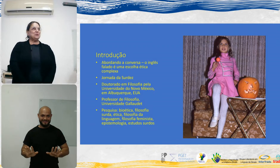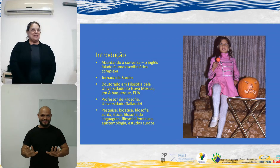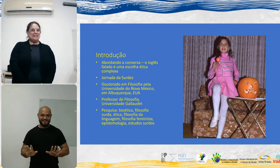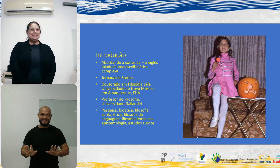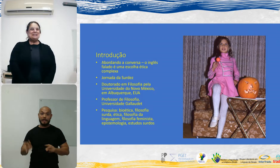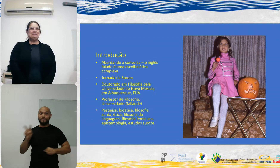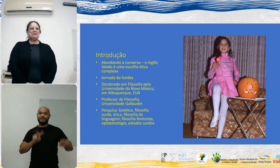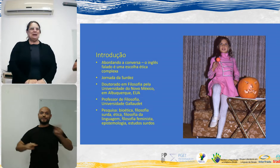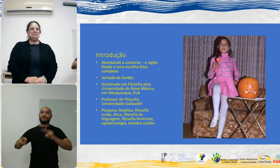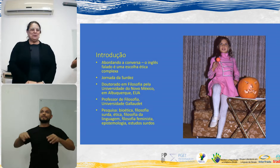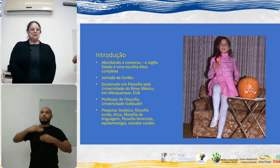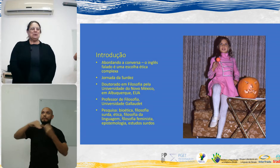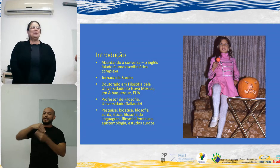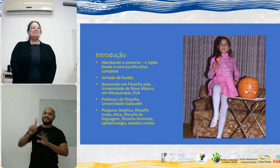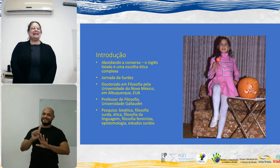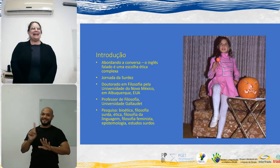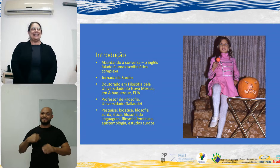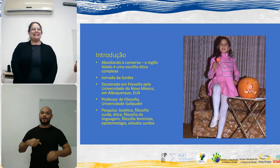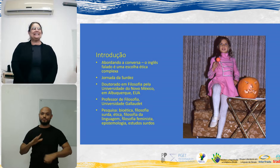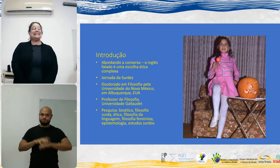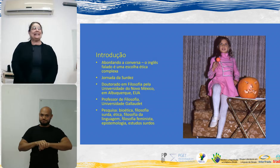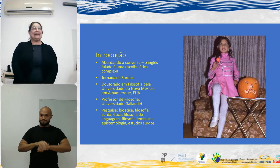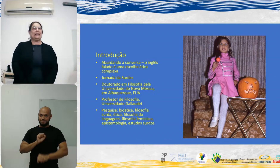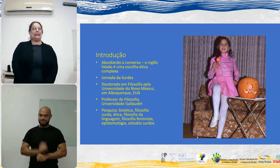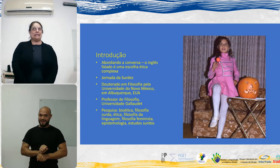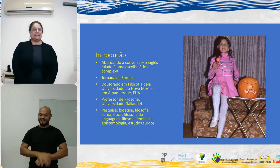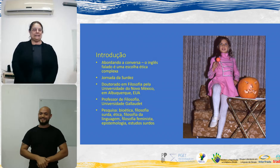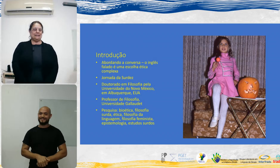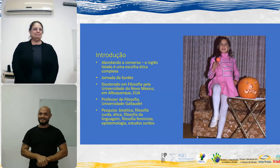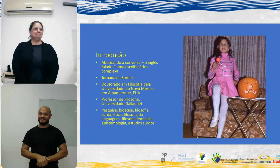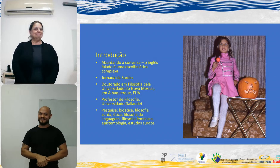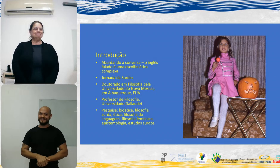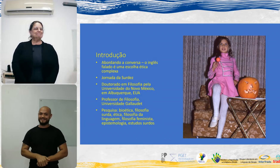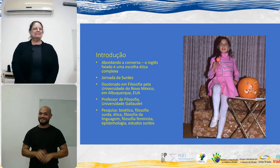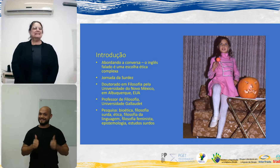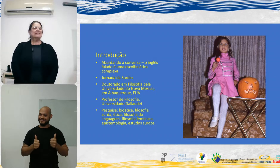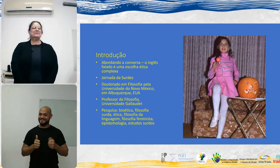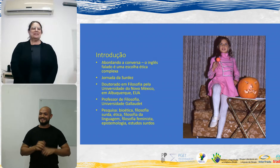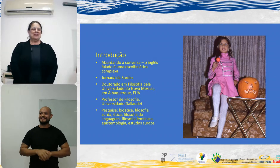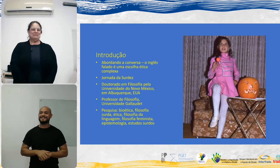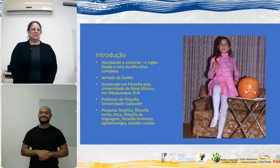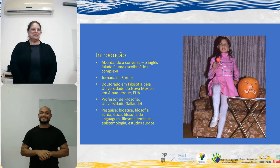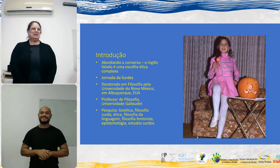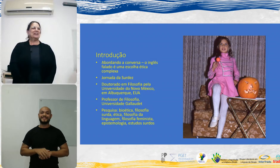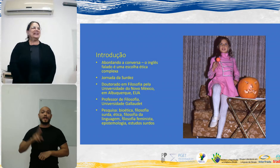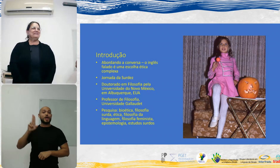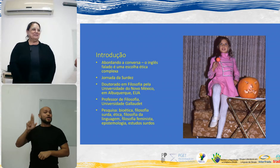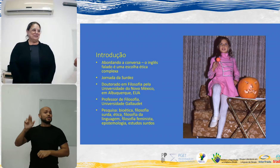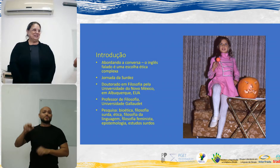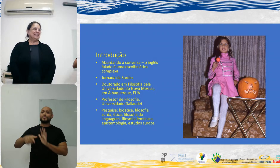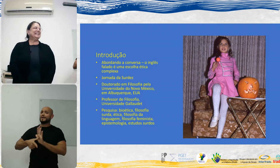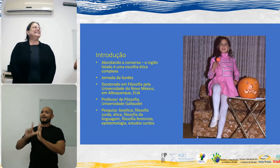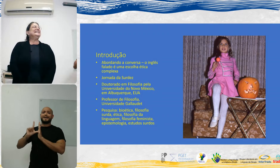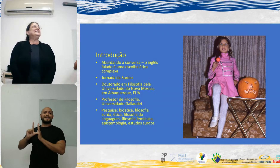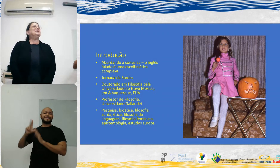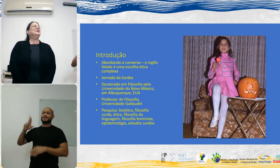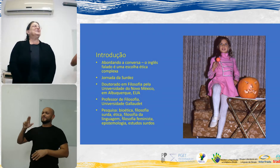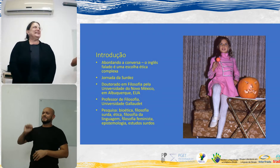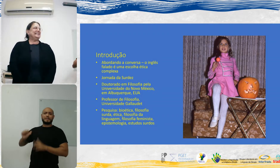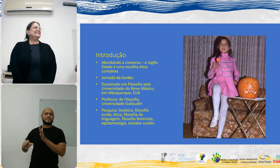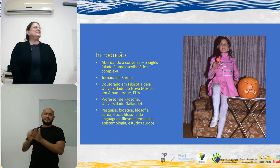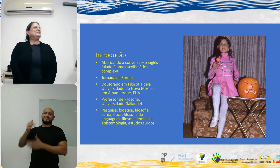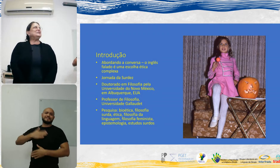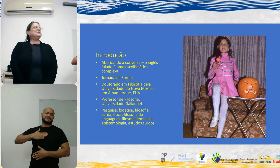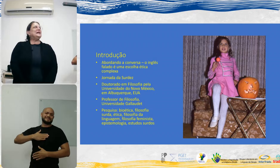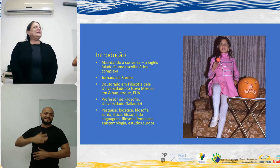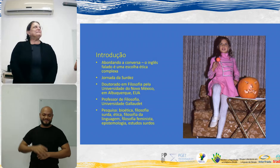visual noise. So I'm going to hold my hands like this. Never done that for a talk, ever. All